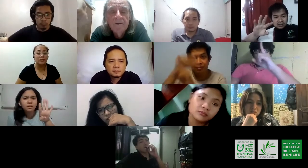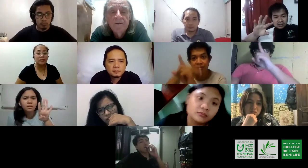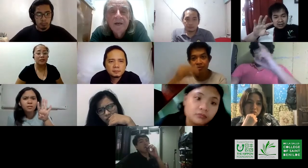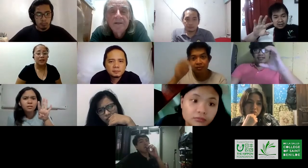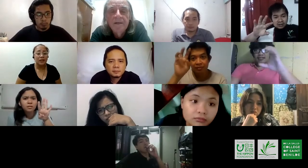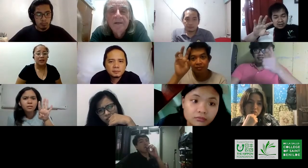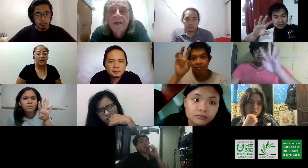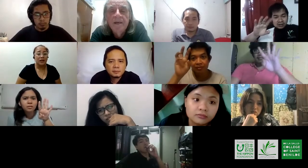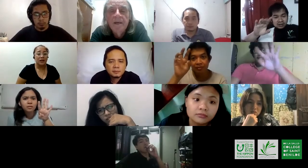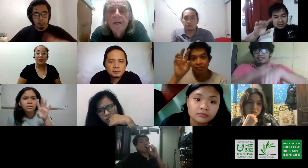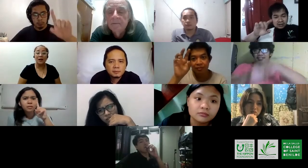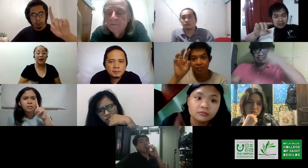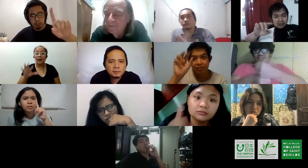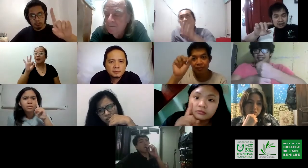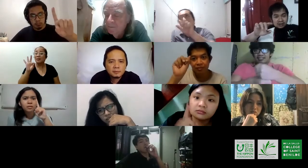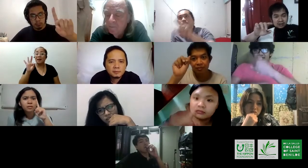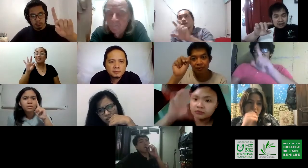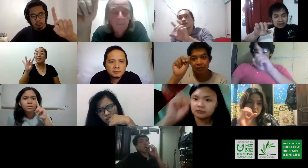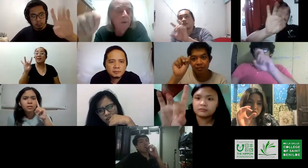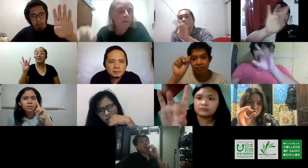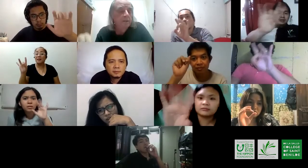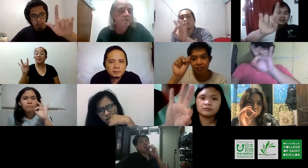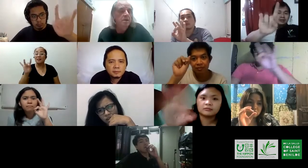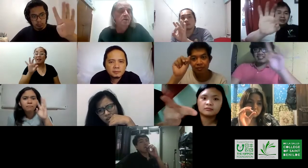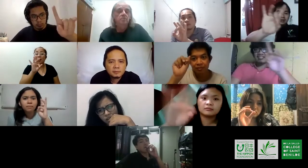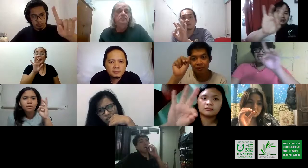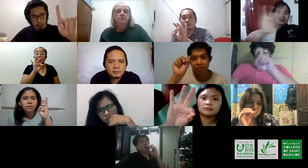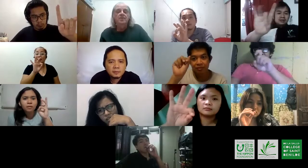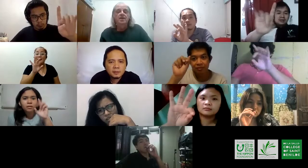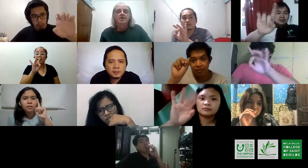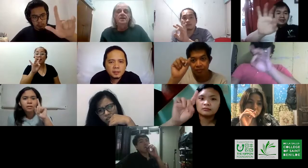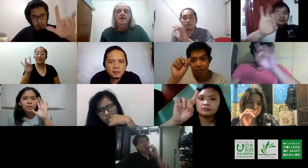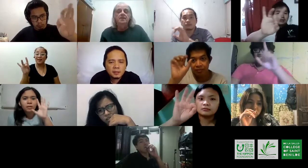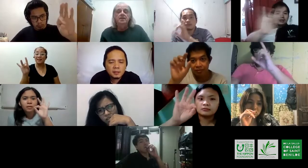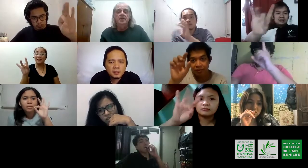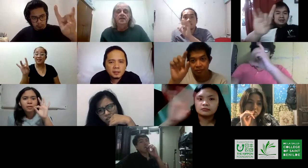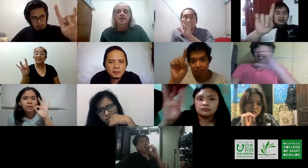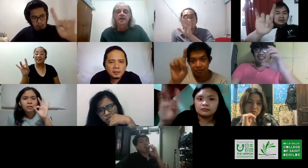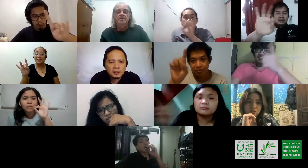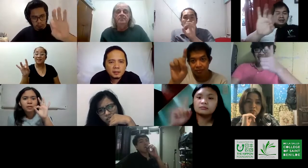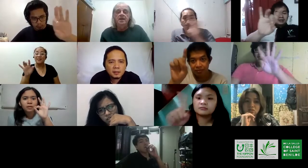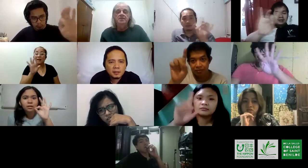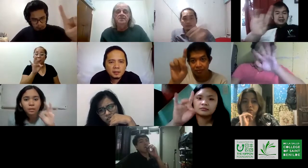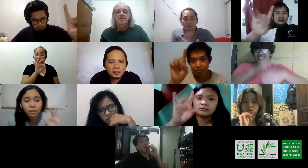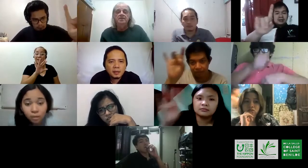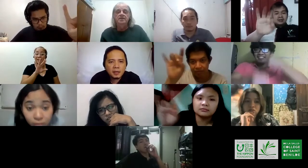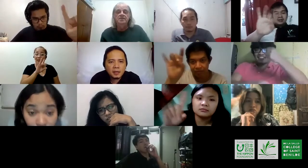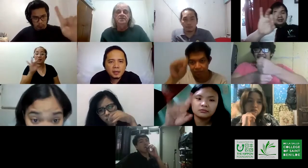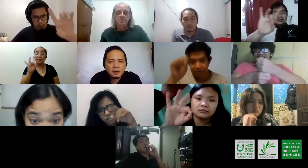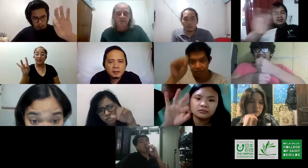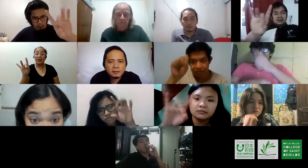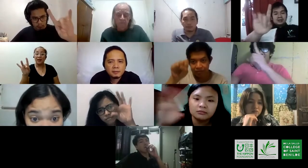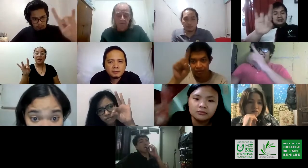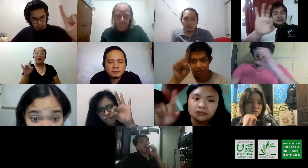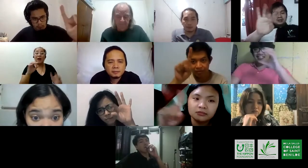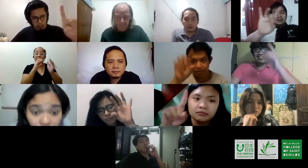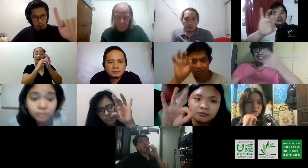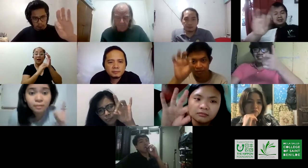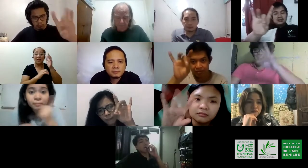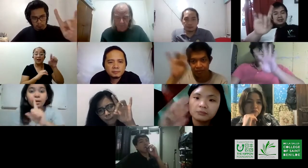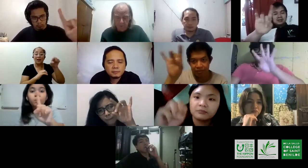Not until 1988. So 1988 minus